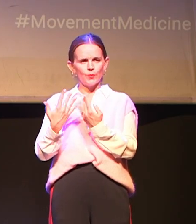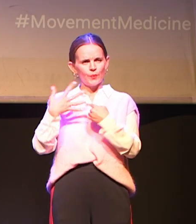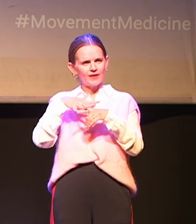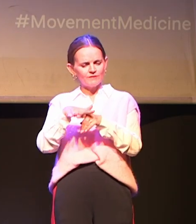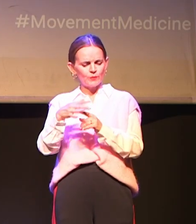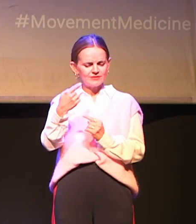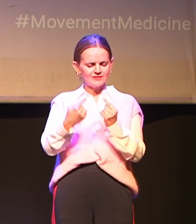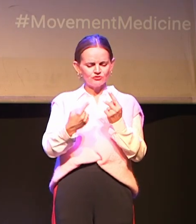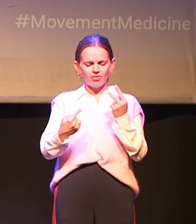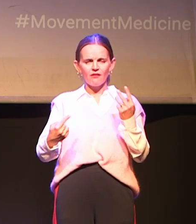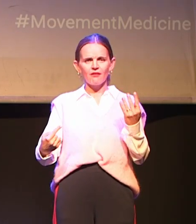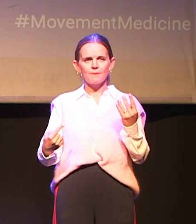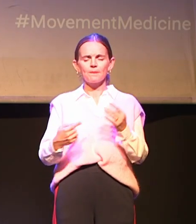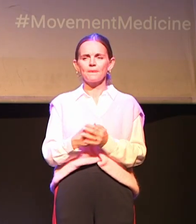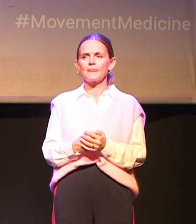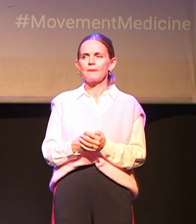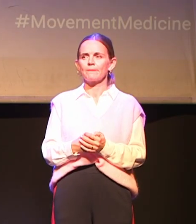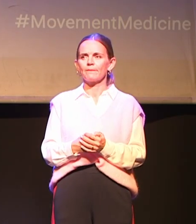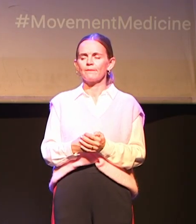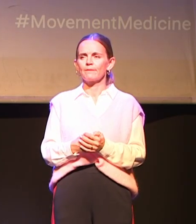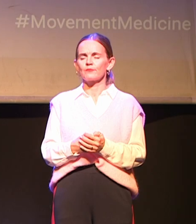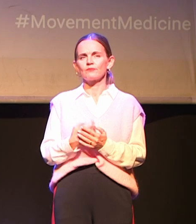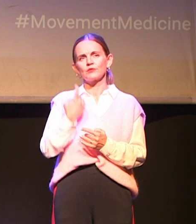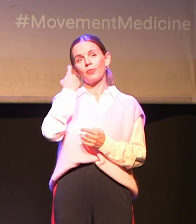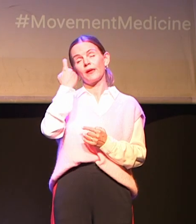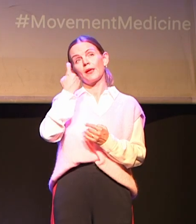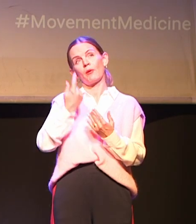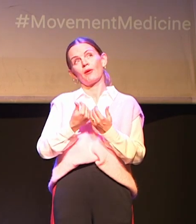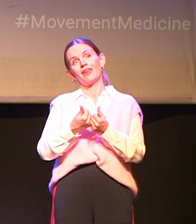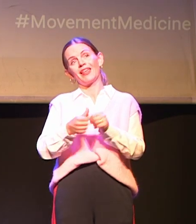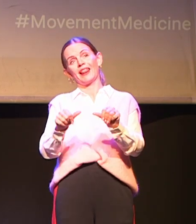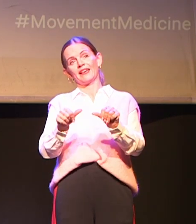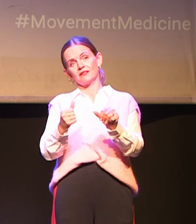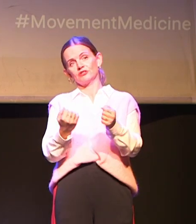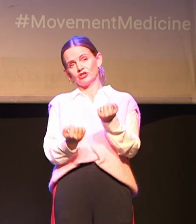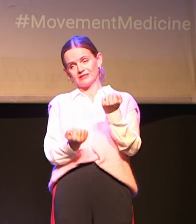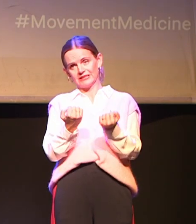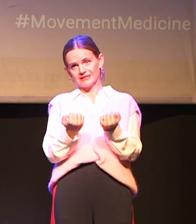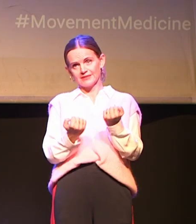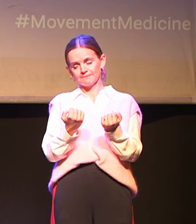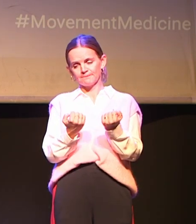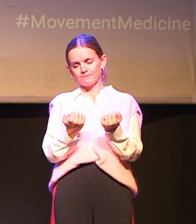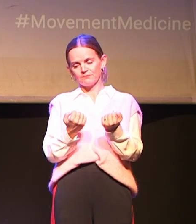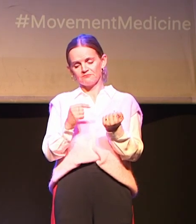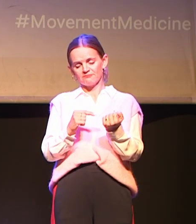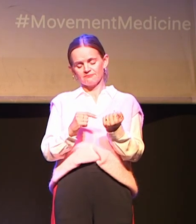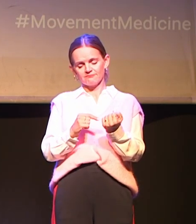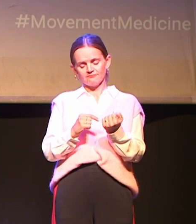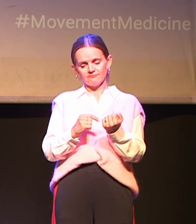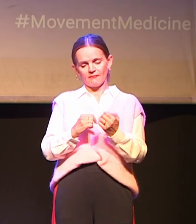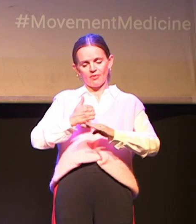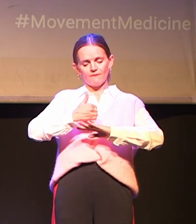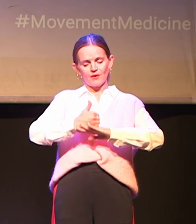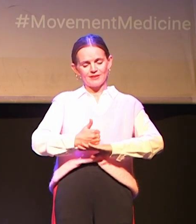to me, when I think about healing justice, the foundation of it